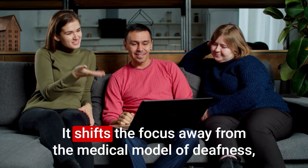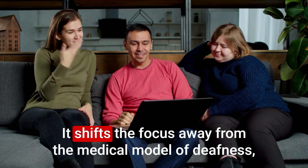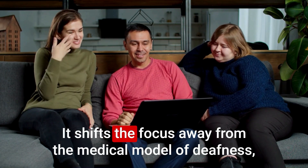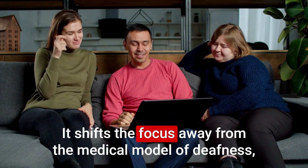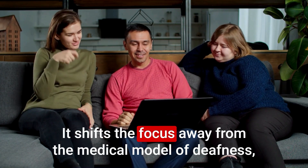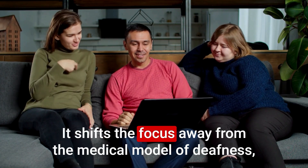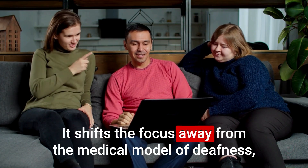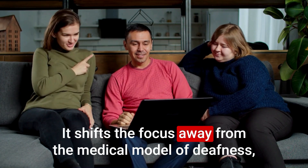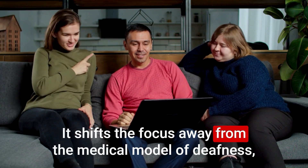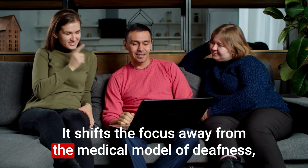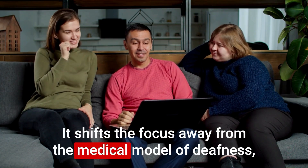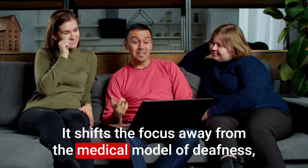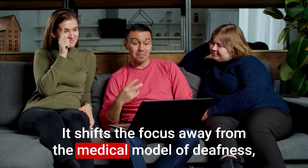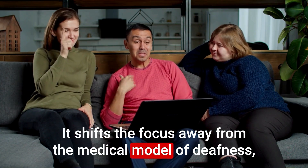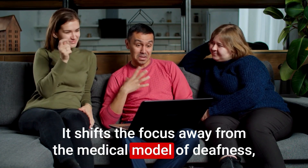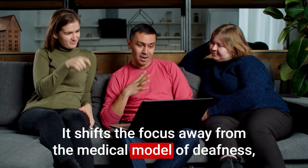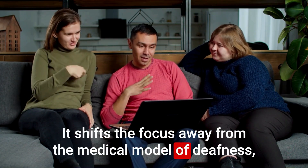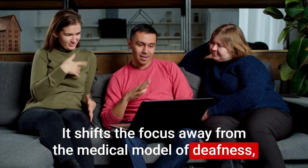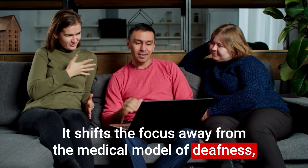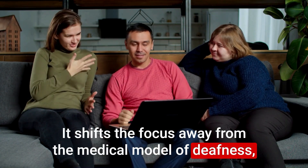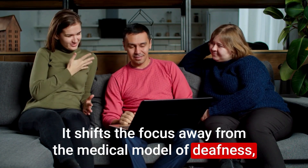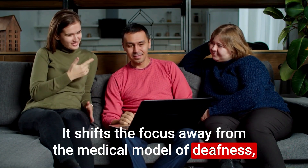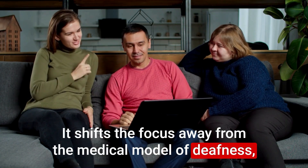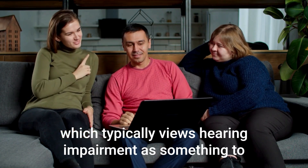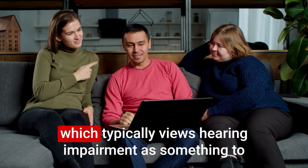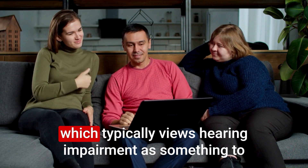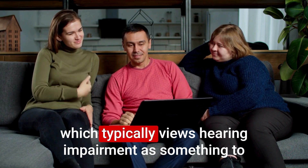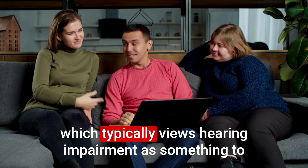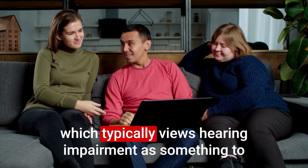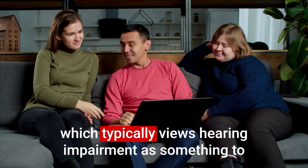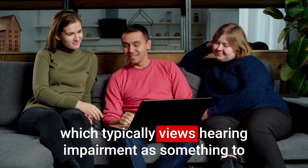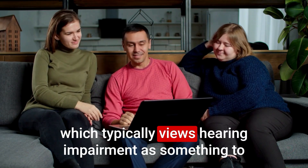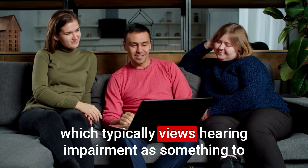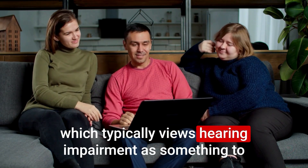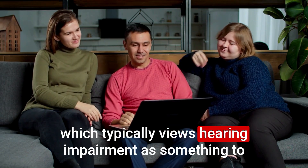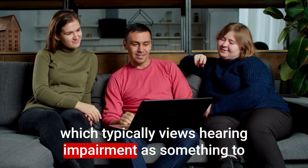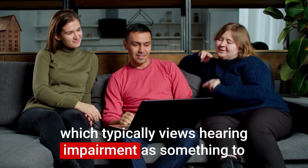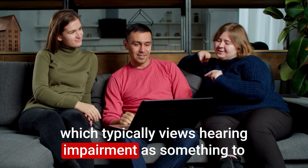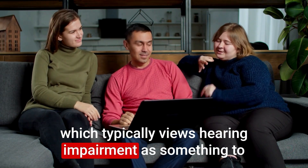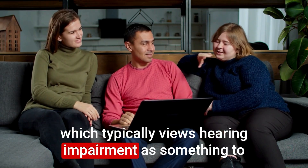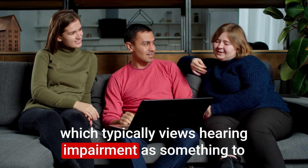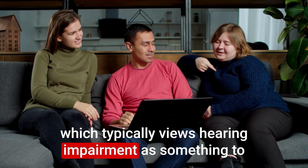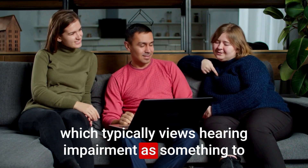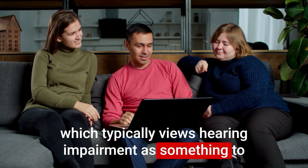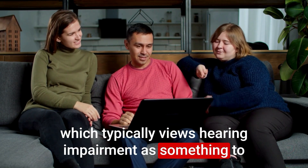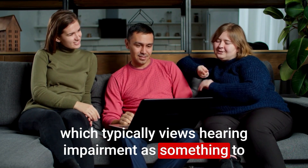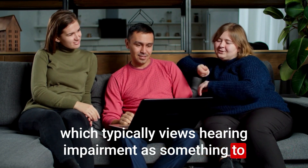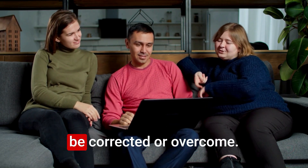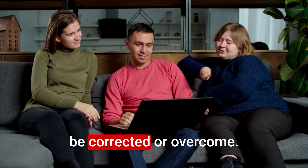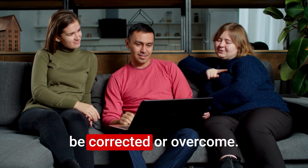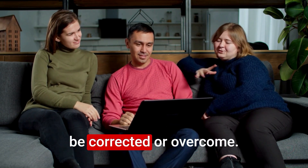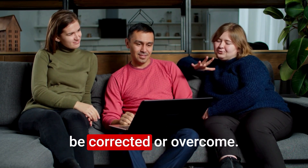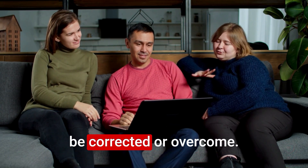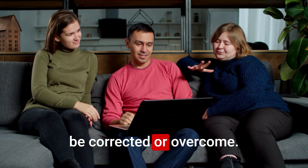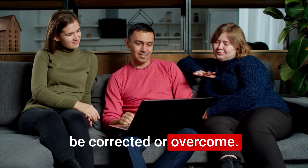the focus away from the medical model of deafness, which typically views hearing impairment as something to be corrected or